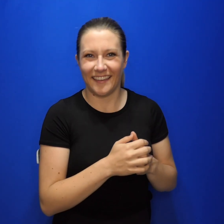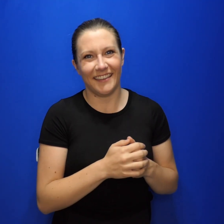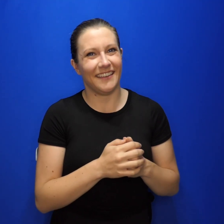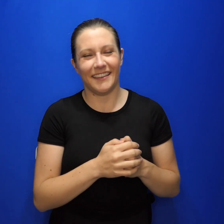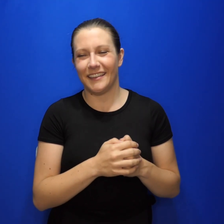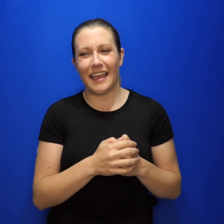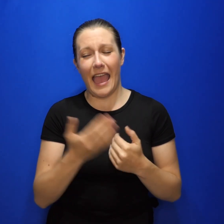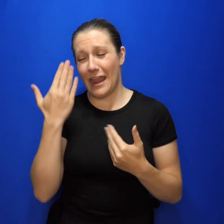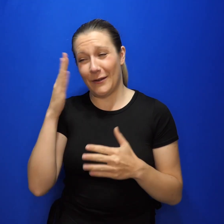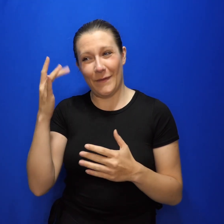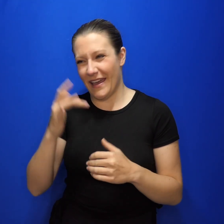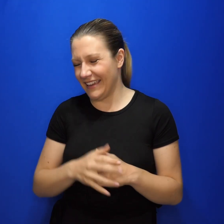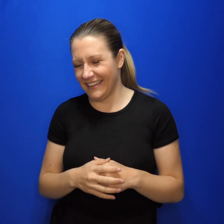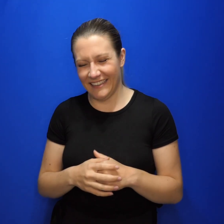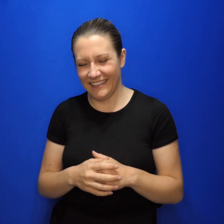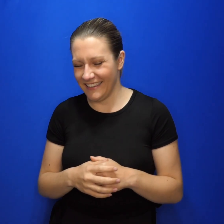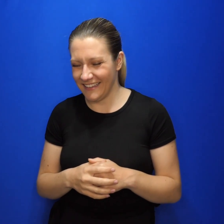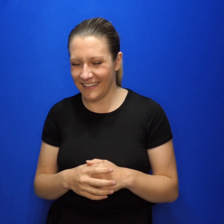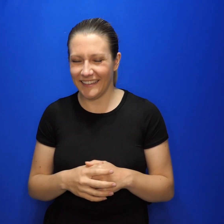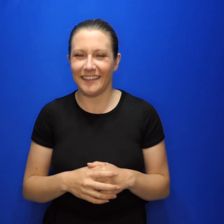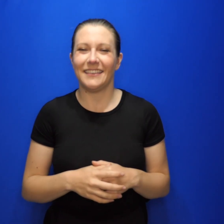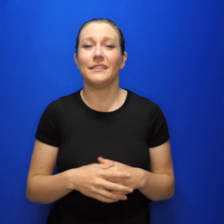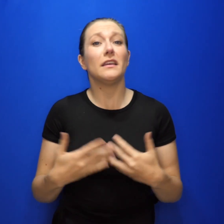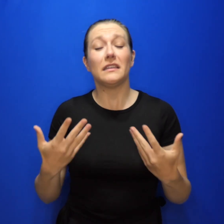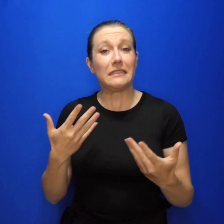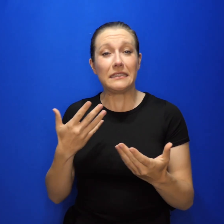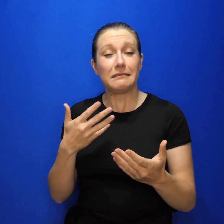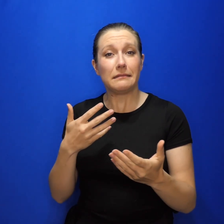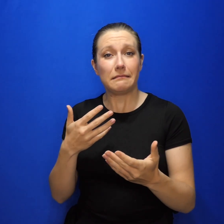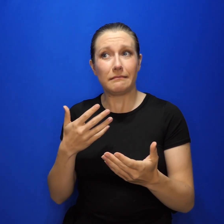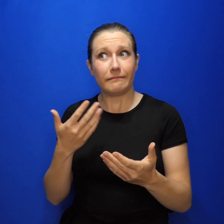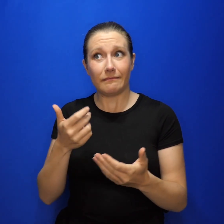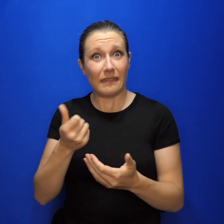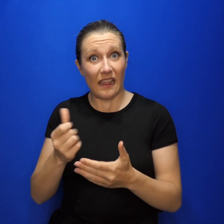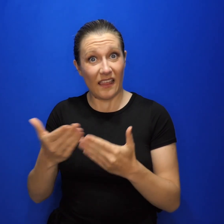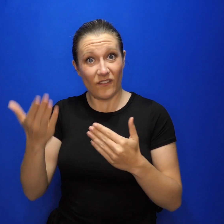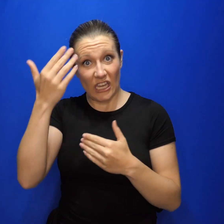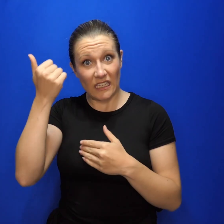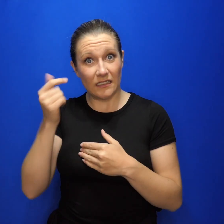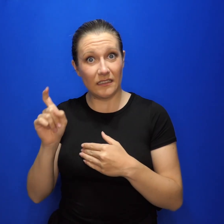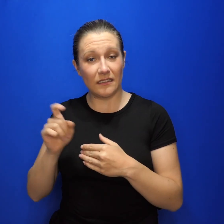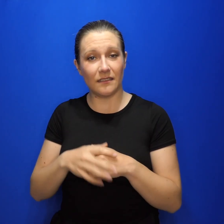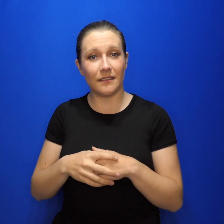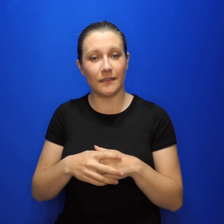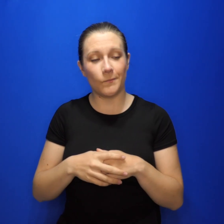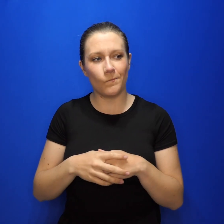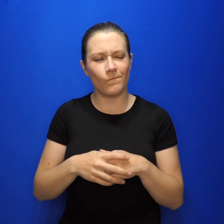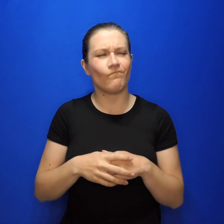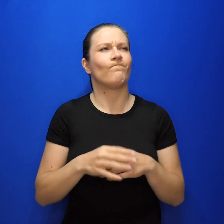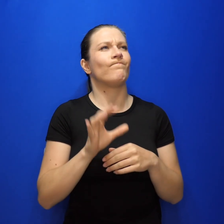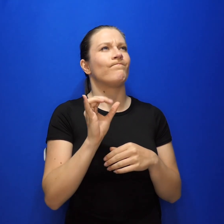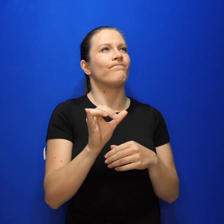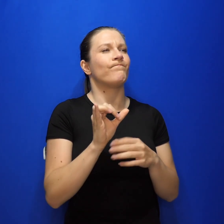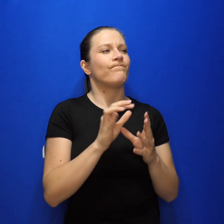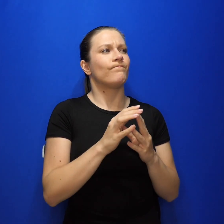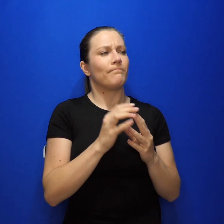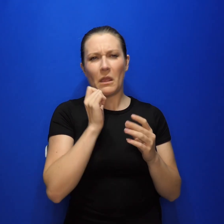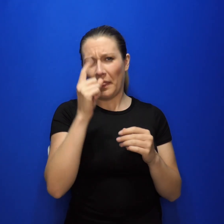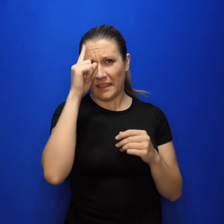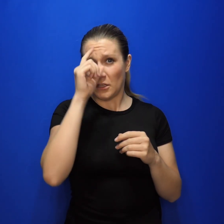I don't know why exactly. All right. Have we left anything out here or are we good? I don't think